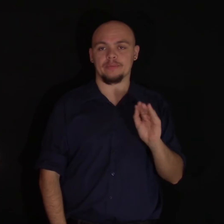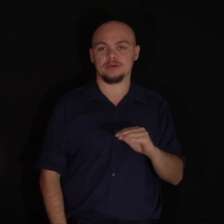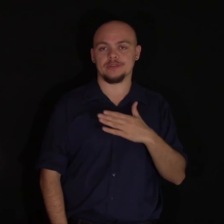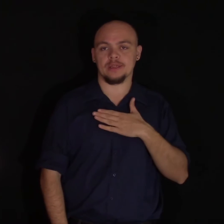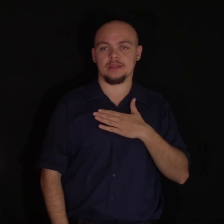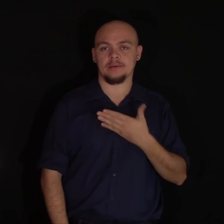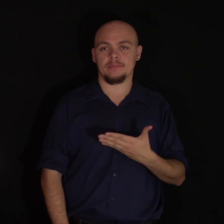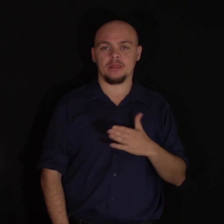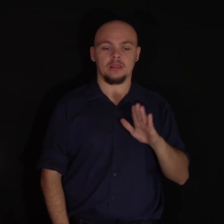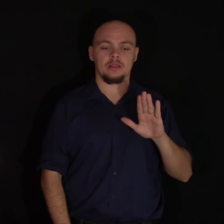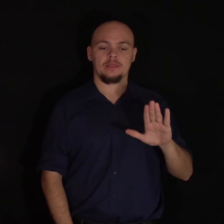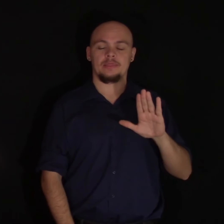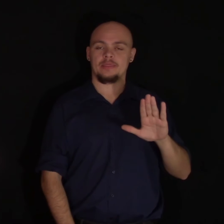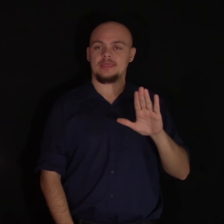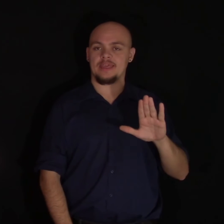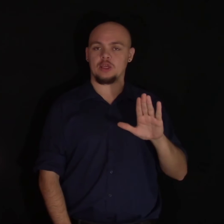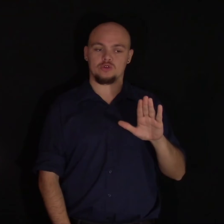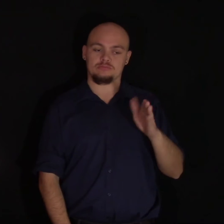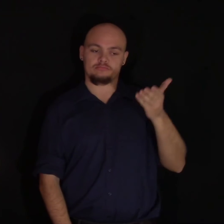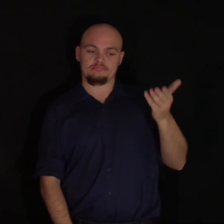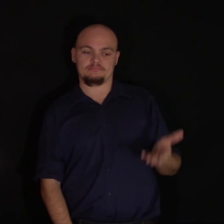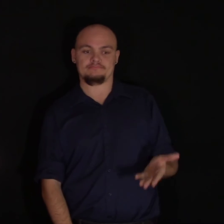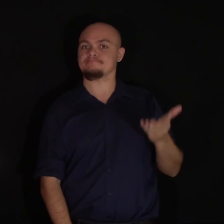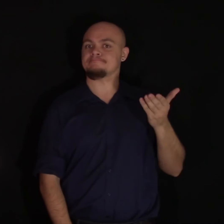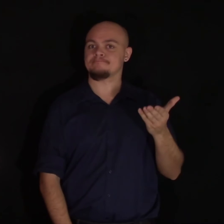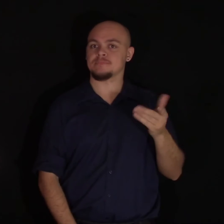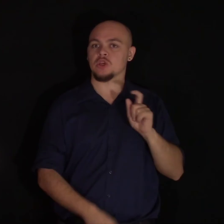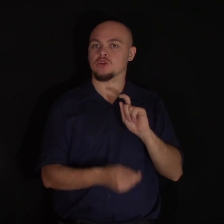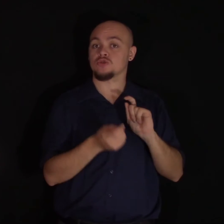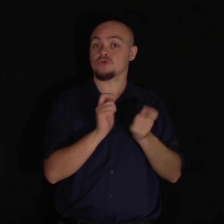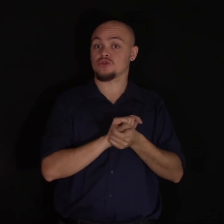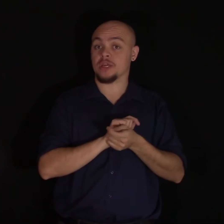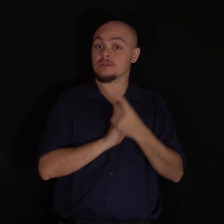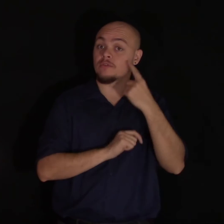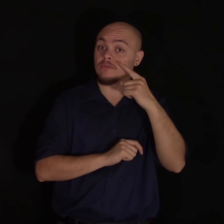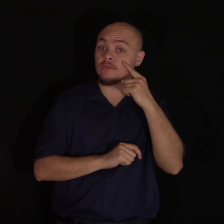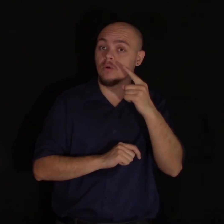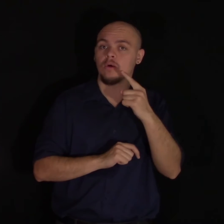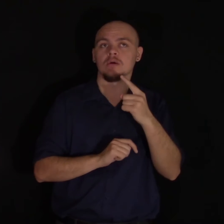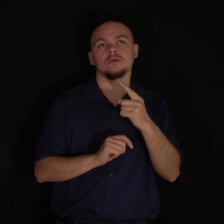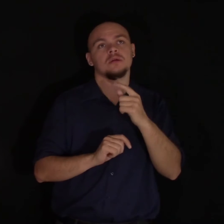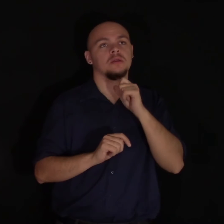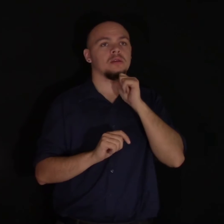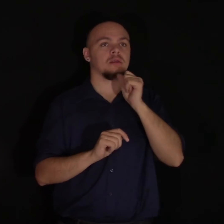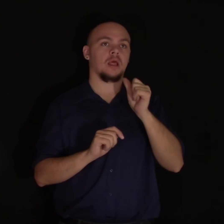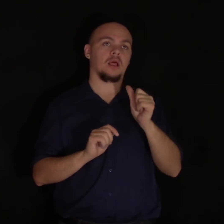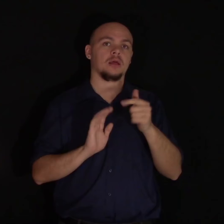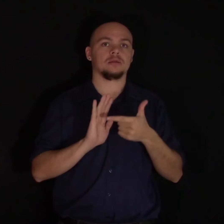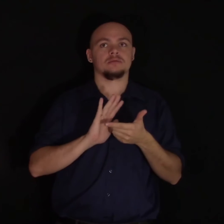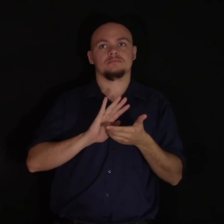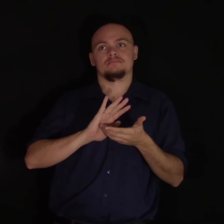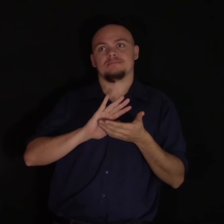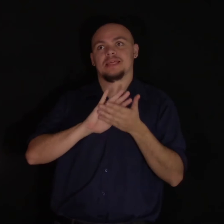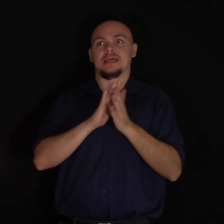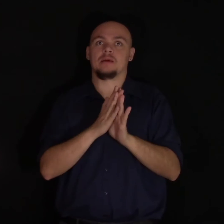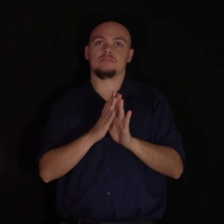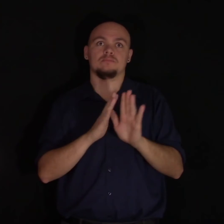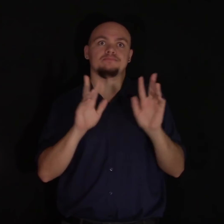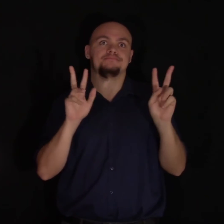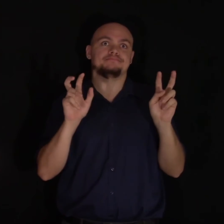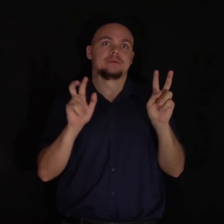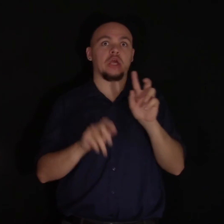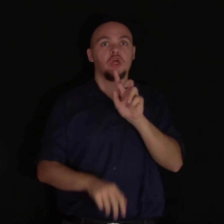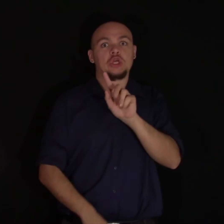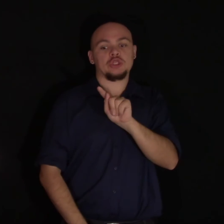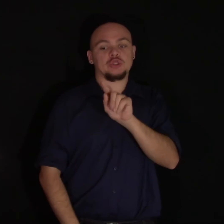to changing some aspects of themselves so they would not appear at work too gay.